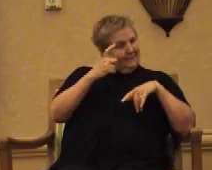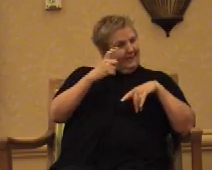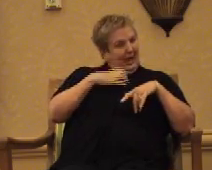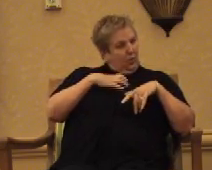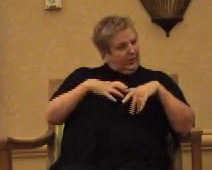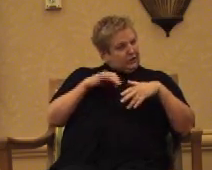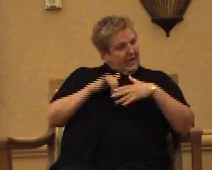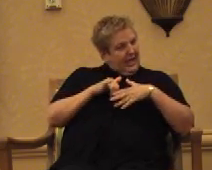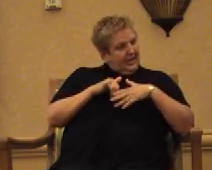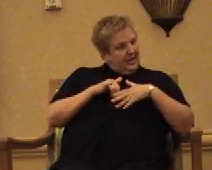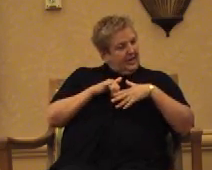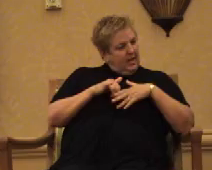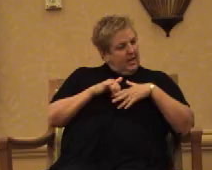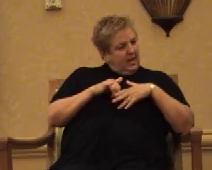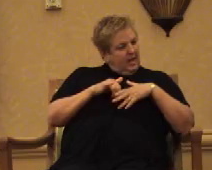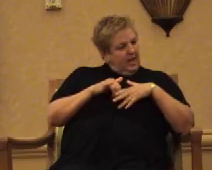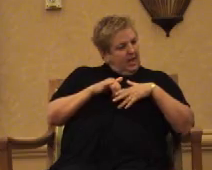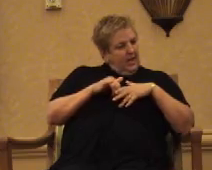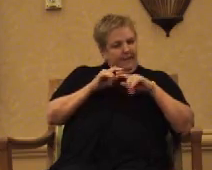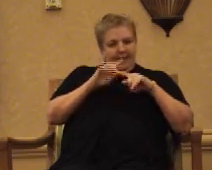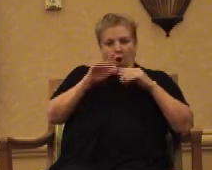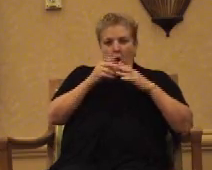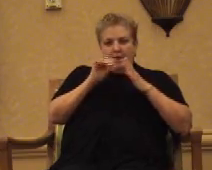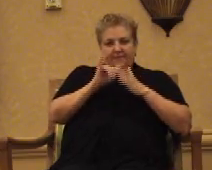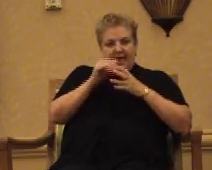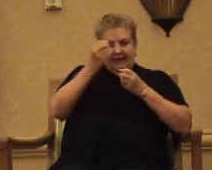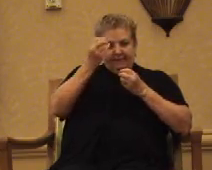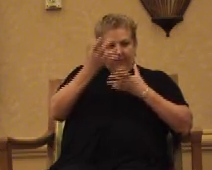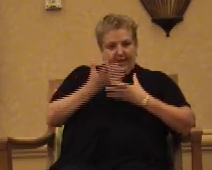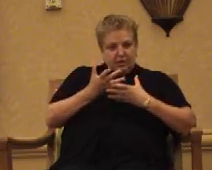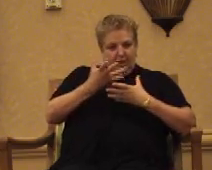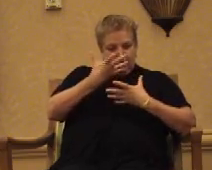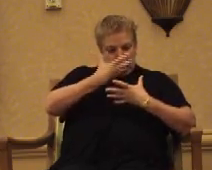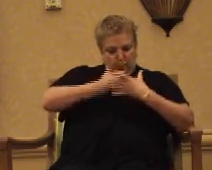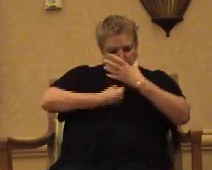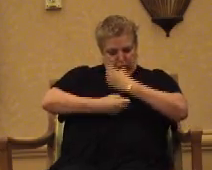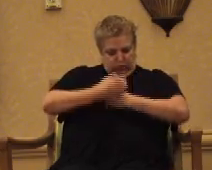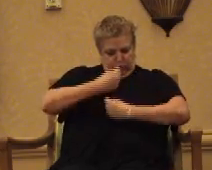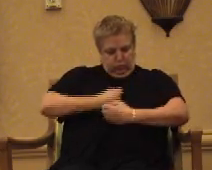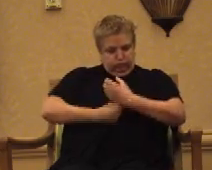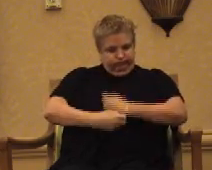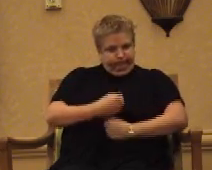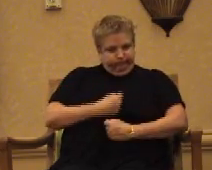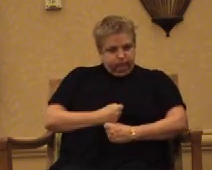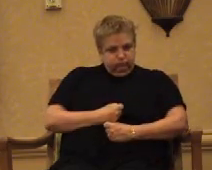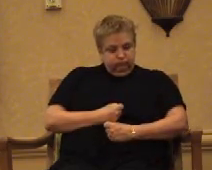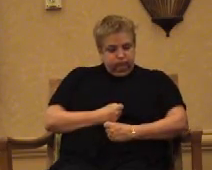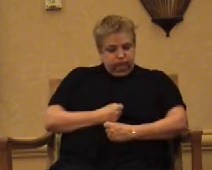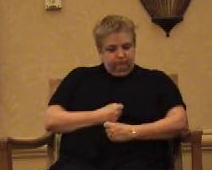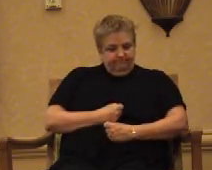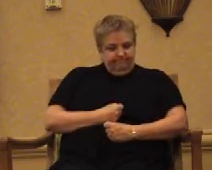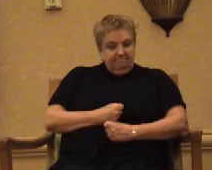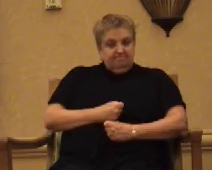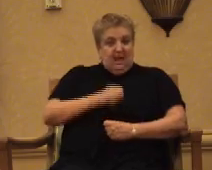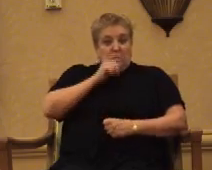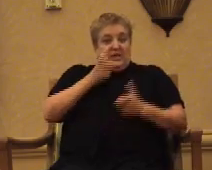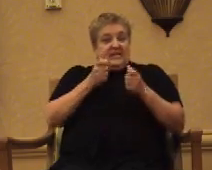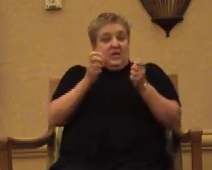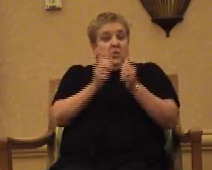information and just pushed it down and put alcohol on top of it. And I was to get arrested. I wouldn't deal with that issue till I was